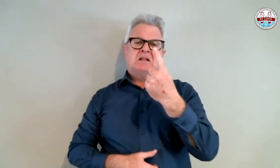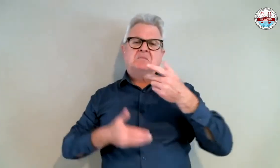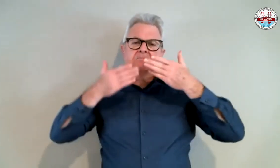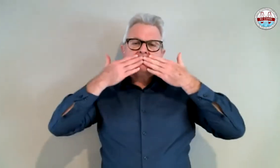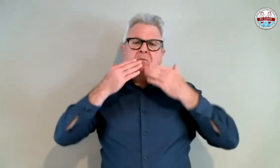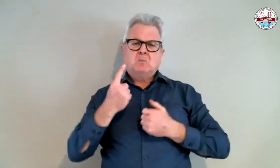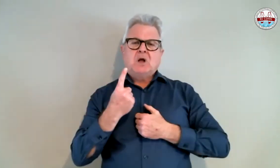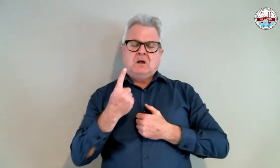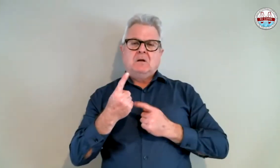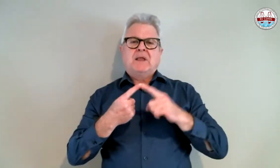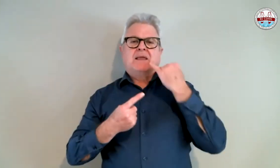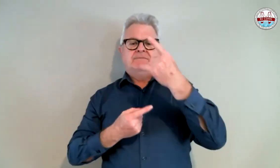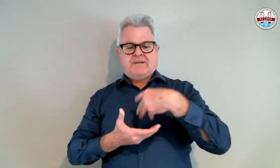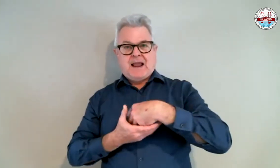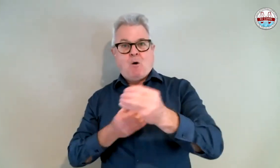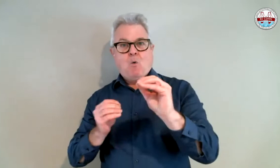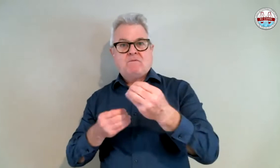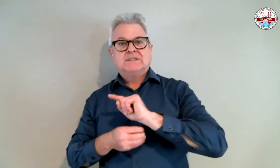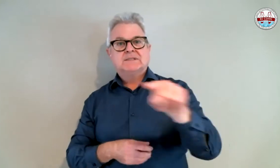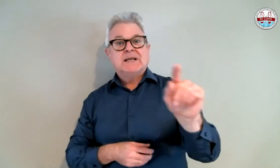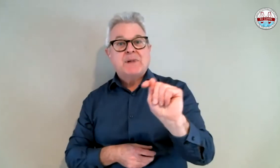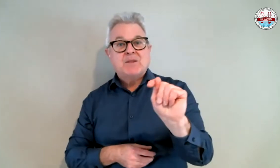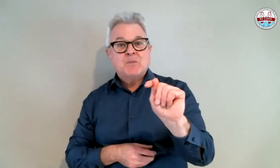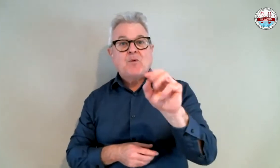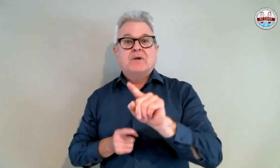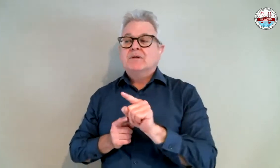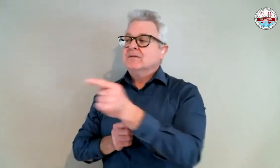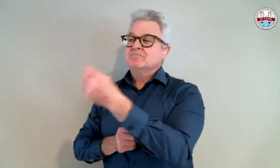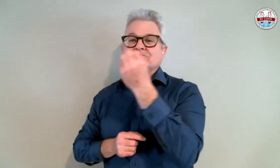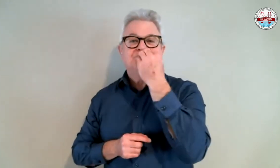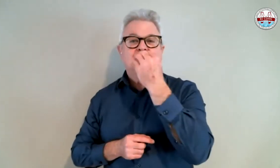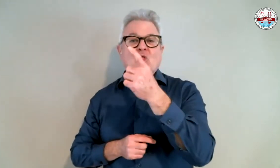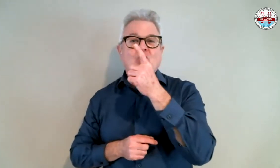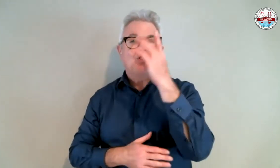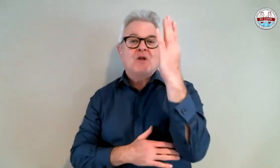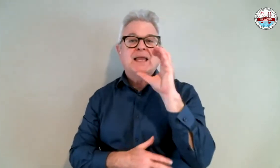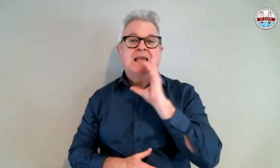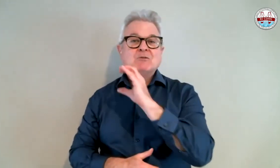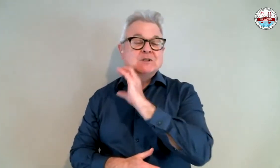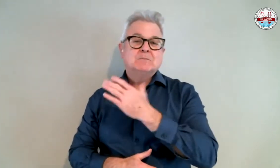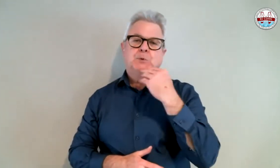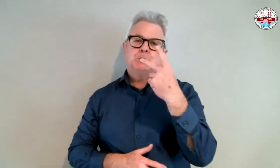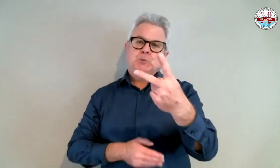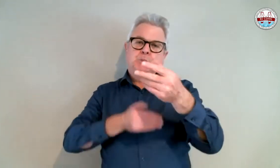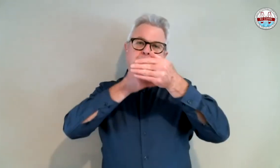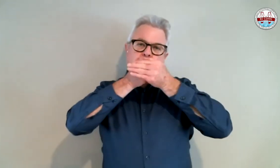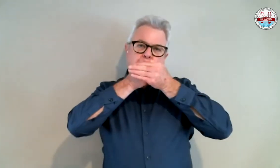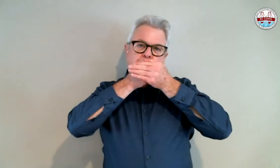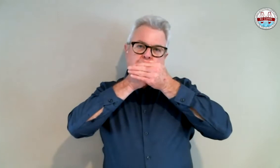you're, distanced properly, you can have 1 mask inside, where you work at. If you're going into a, luncheonette room